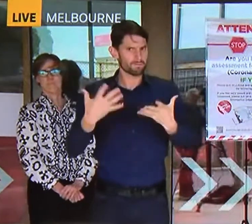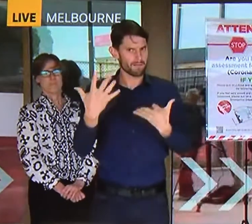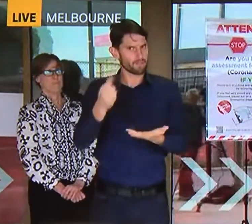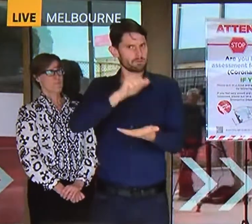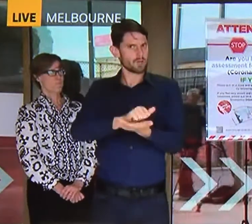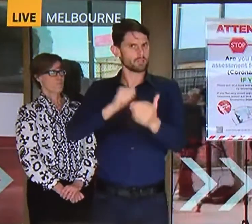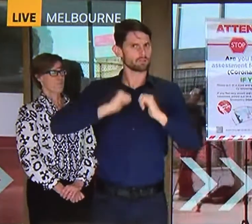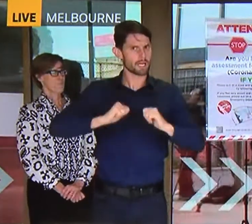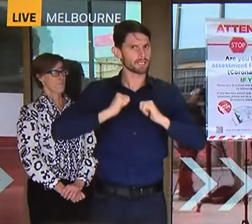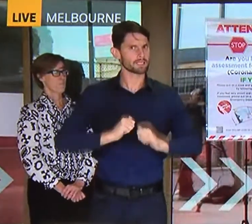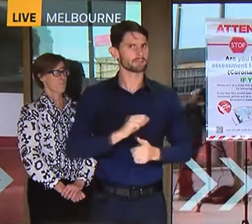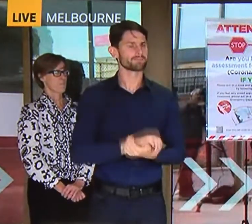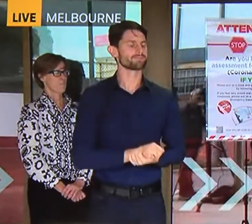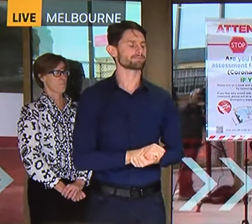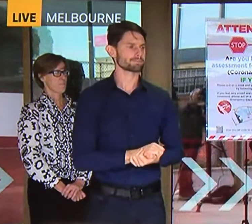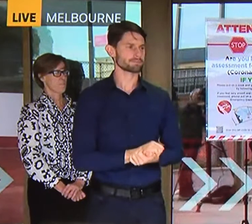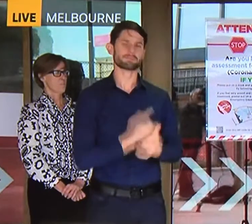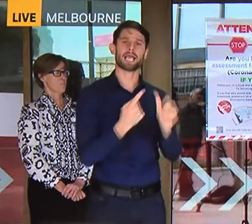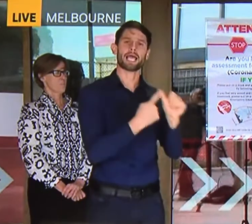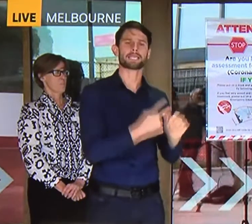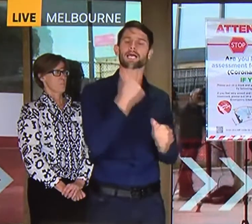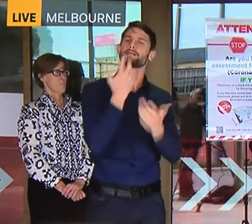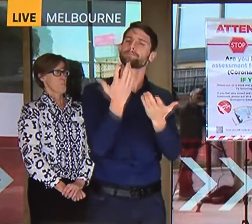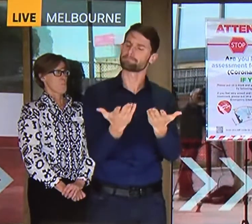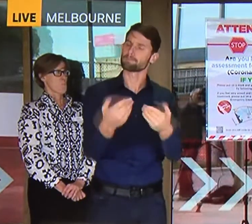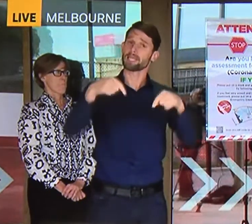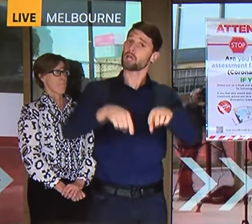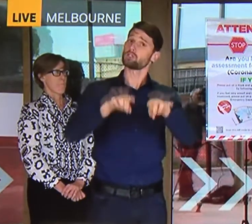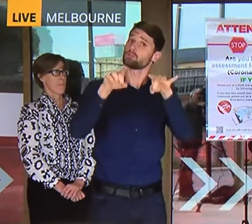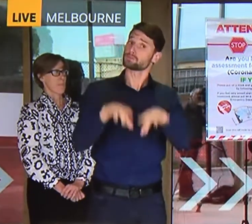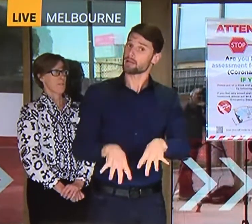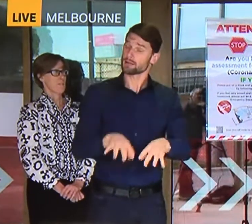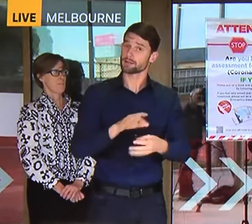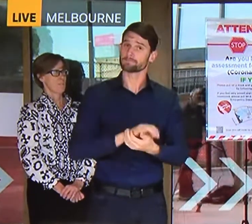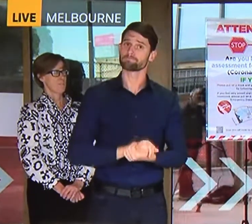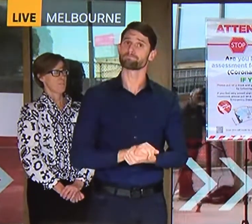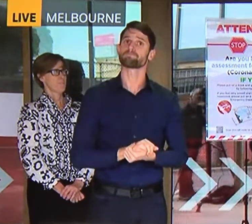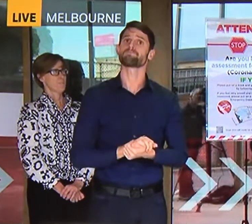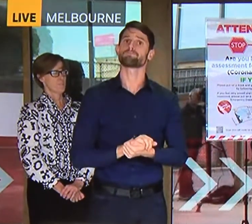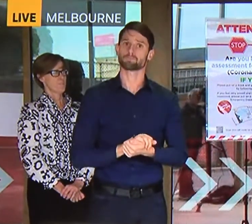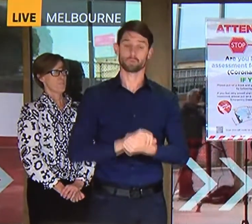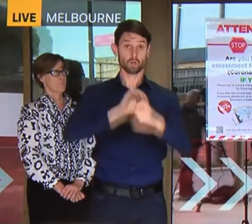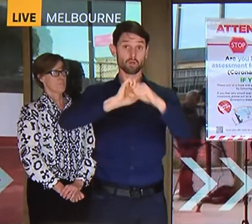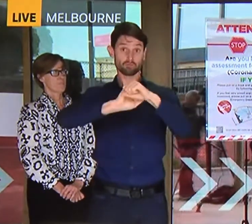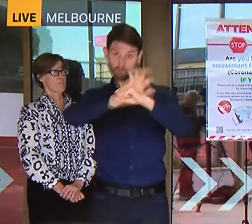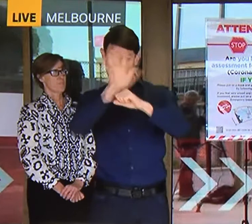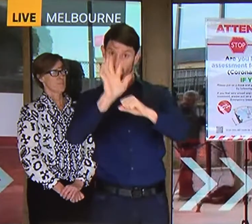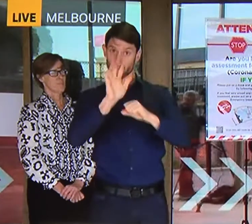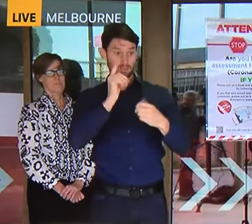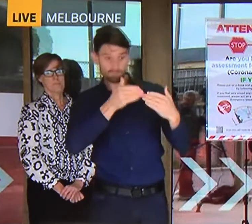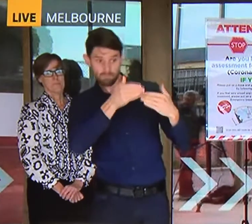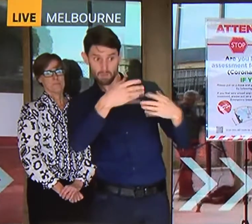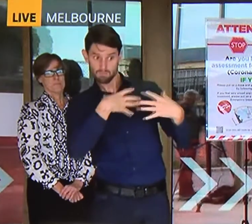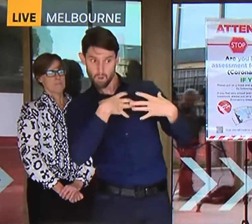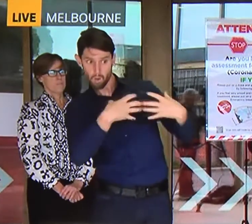that as numbers grow in Australia, that we will need additional support. As we expand the